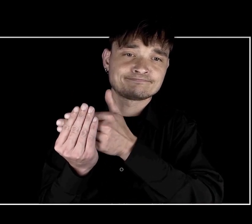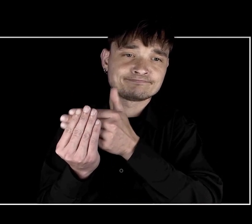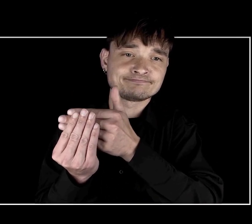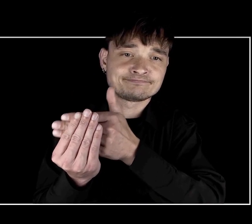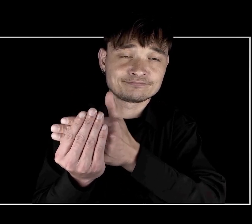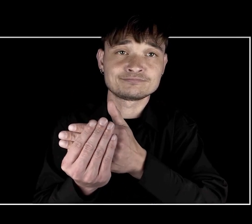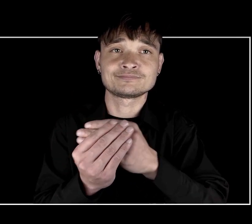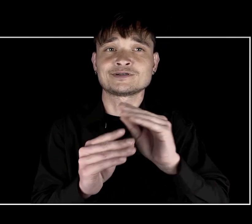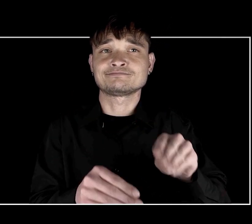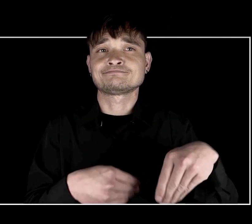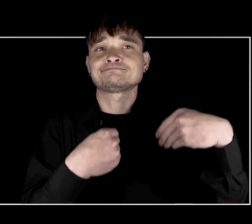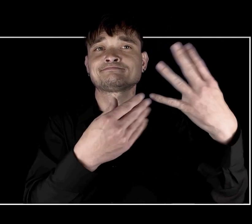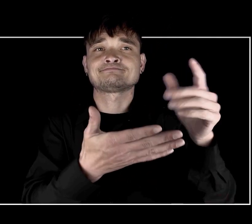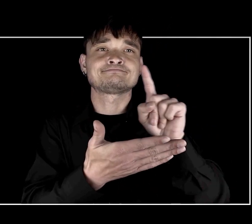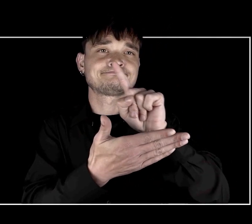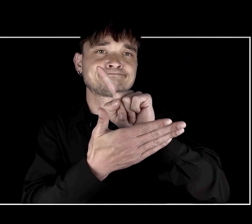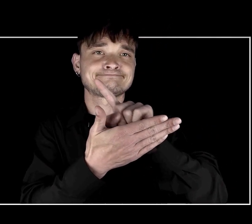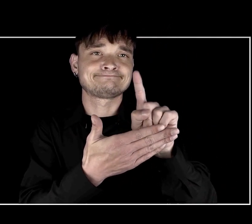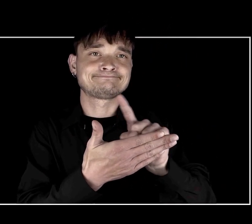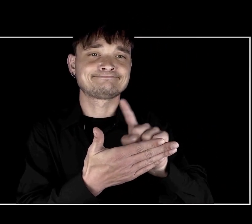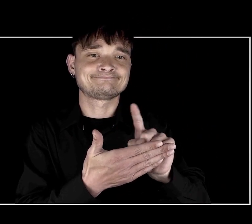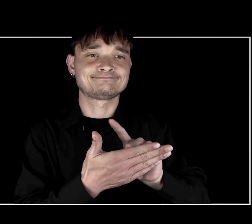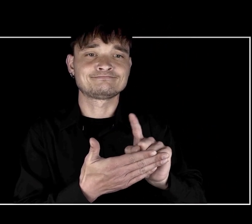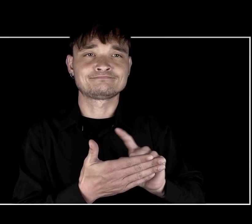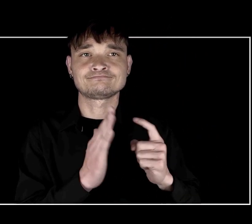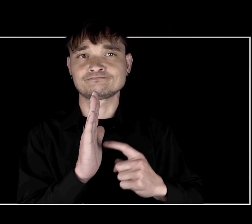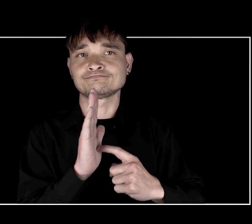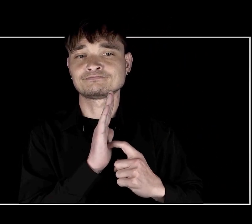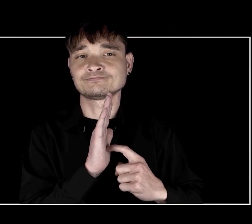this information in your weekly claim.